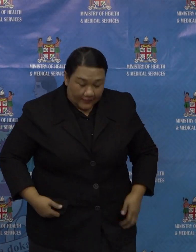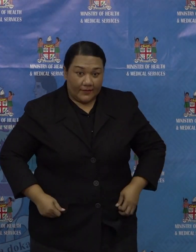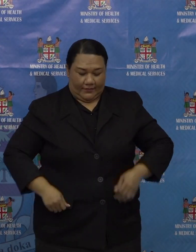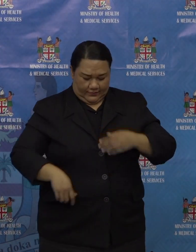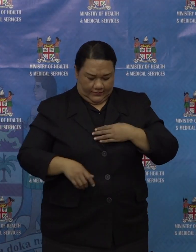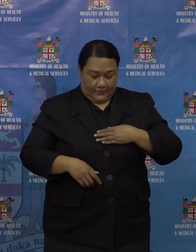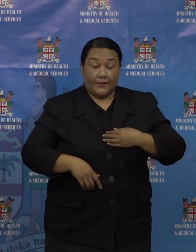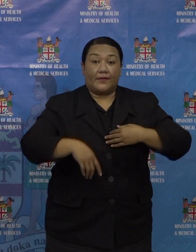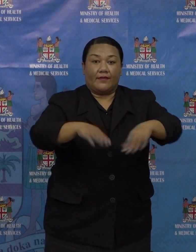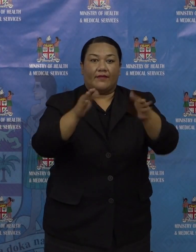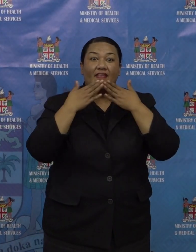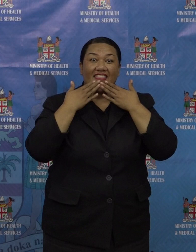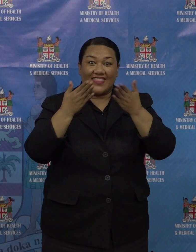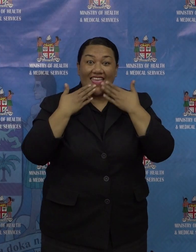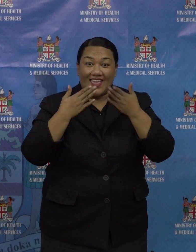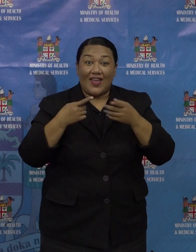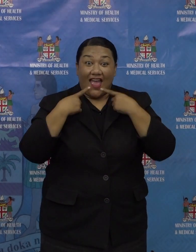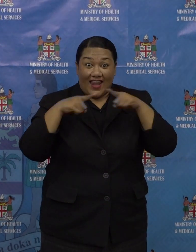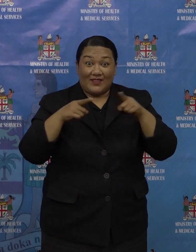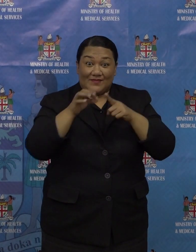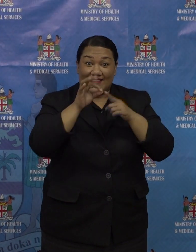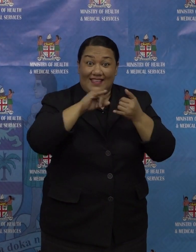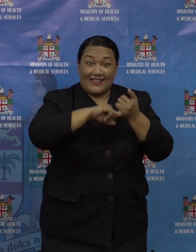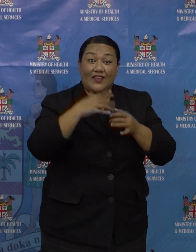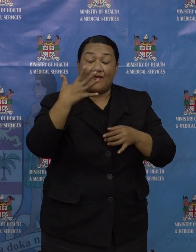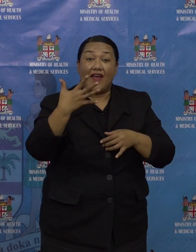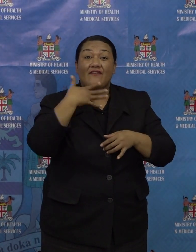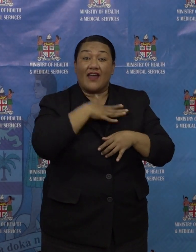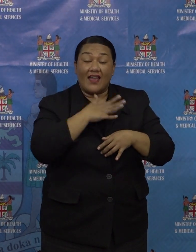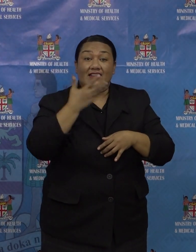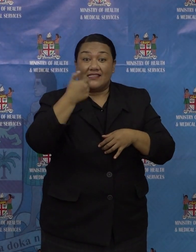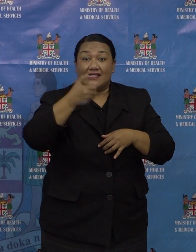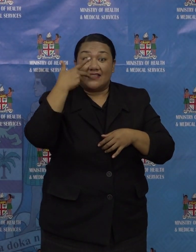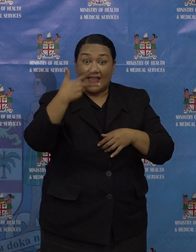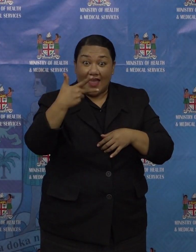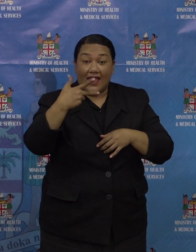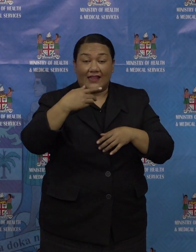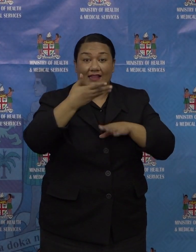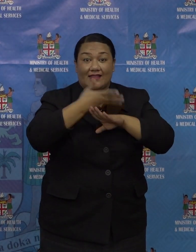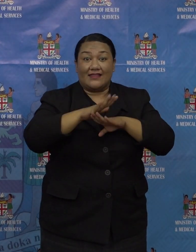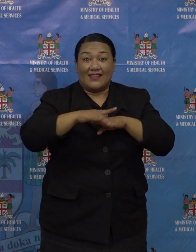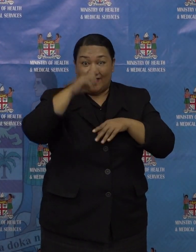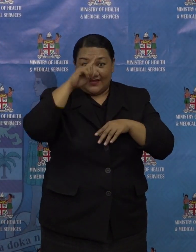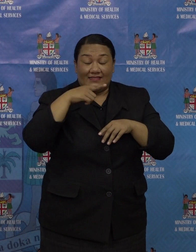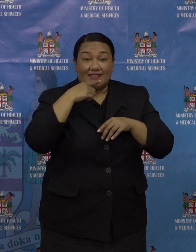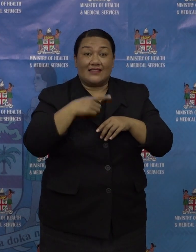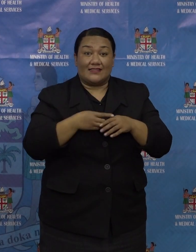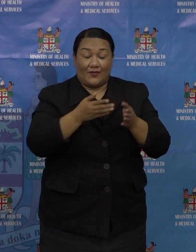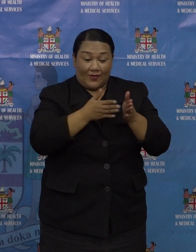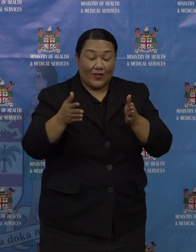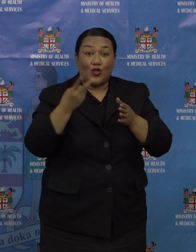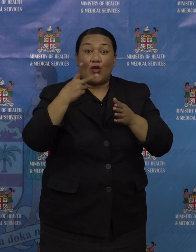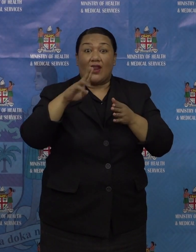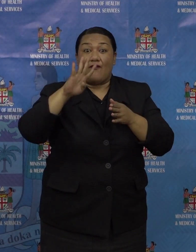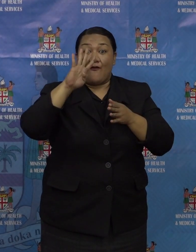Thank you. As announced by the Permanent Secretary, we have 568 new cases of COVID-19 to report for the 24-hour period that